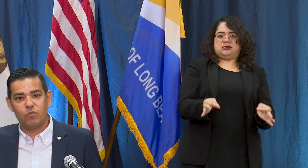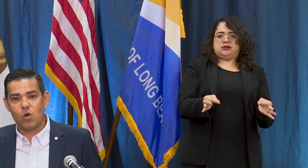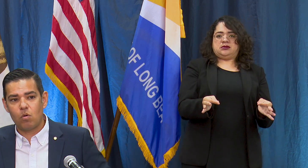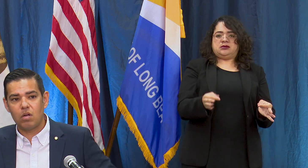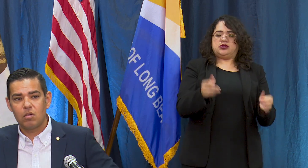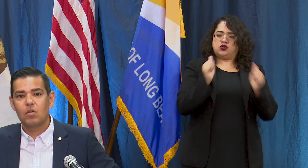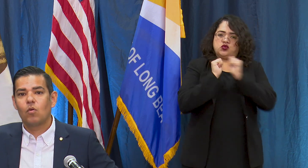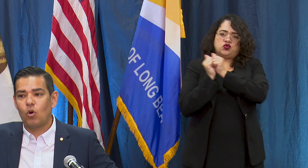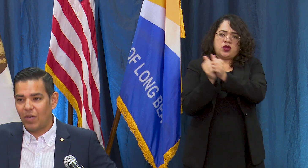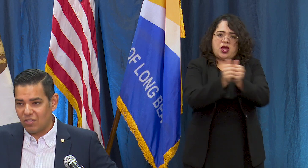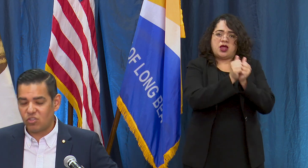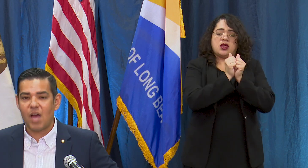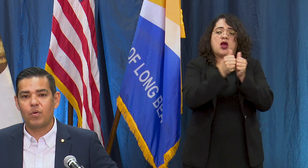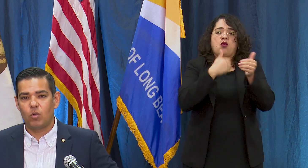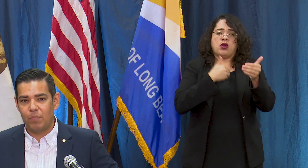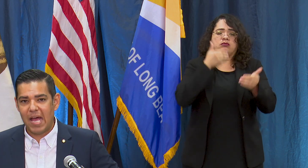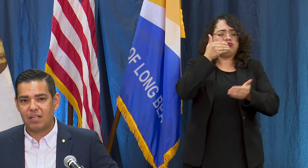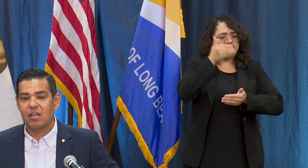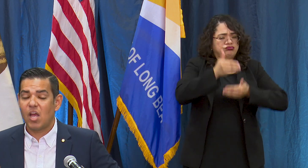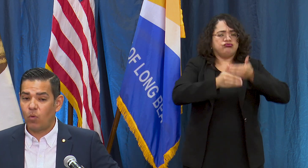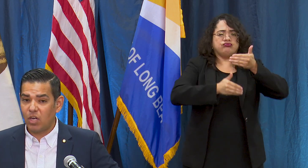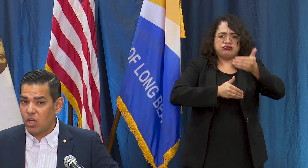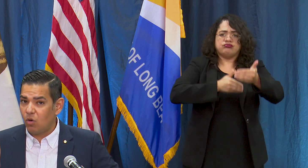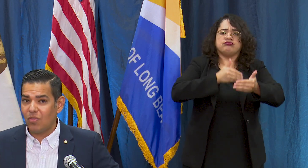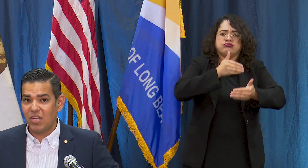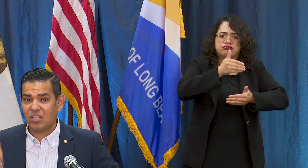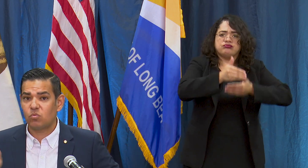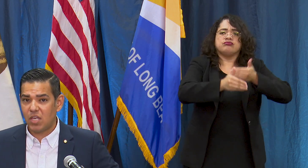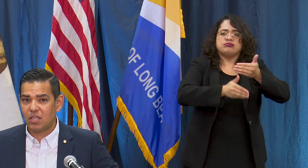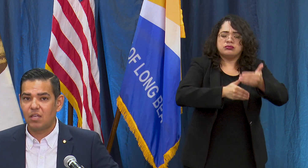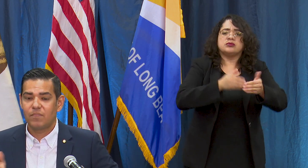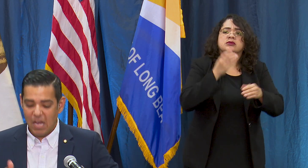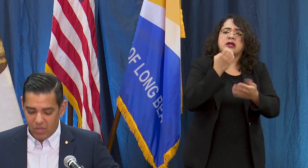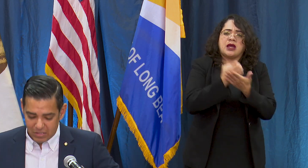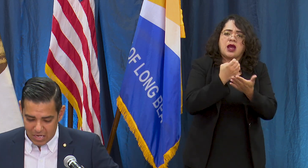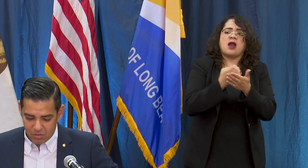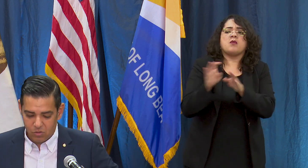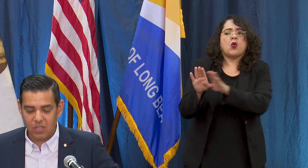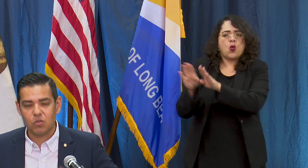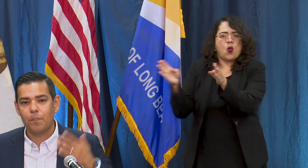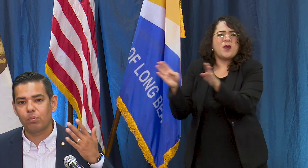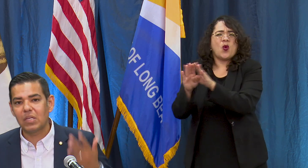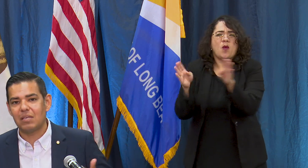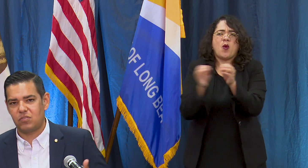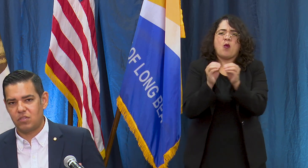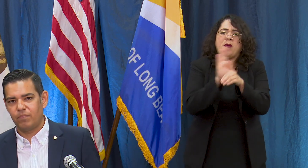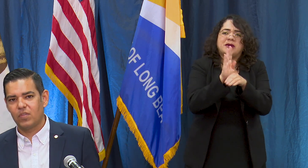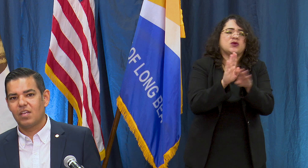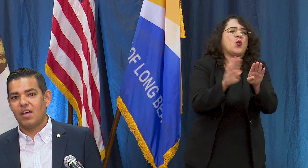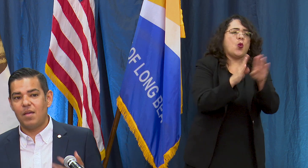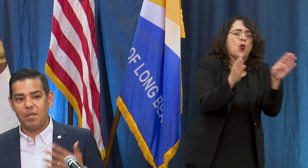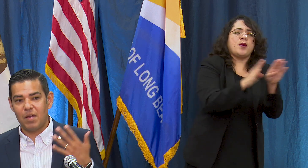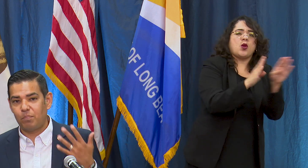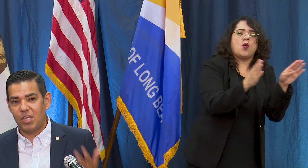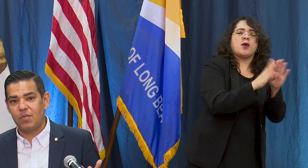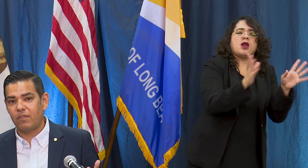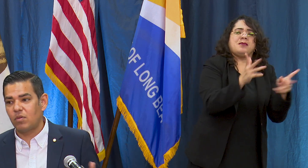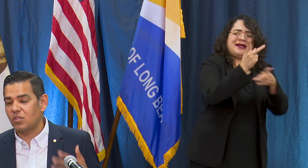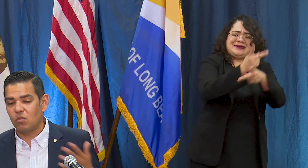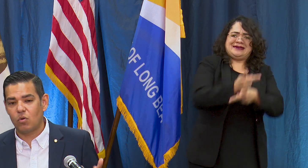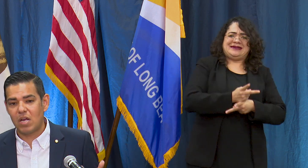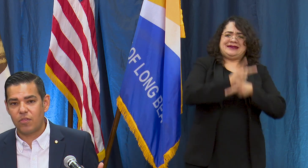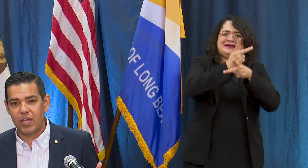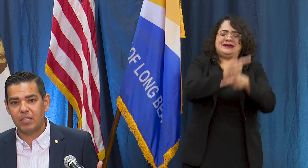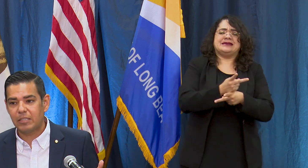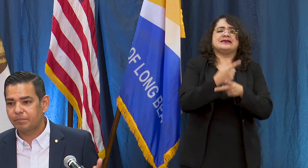we continue forward, or we're going to stop or roll back. And we're going to know in the next week how that data is looking. So please, I'm pleading with